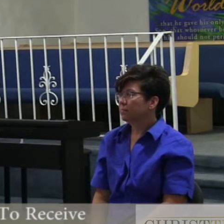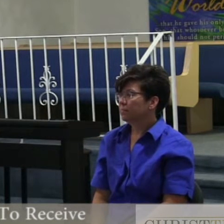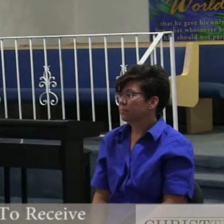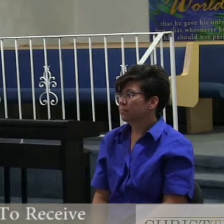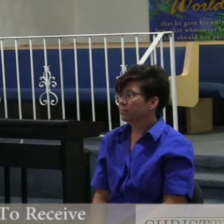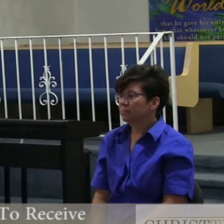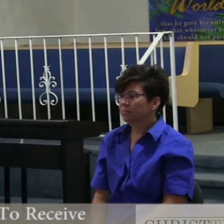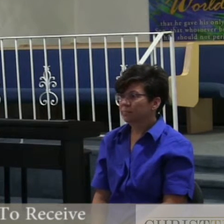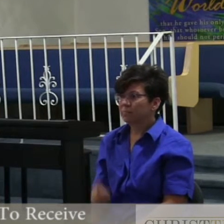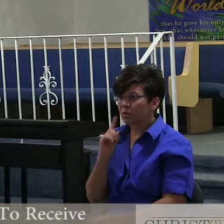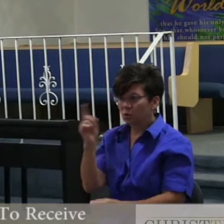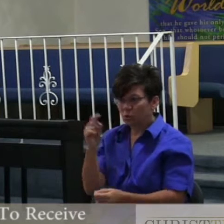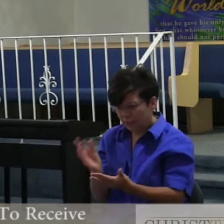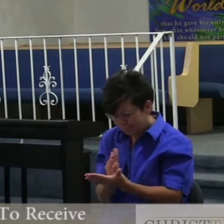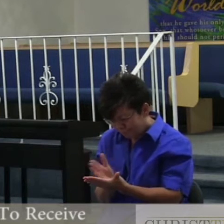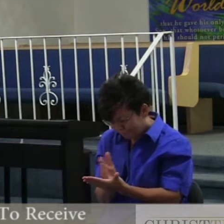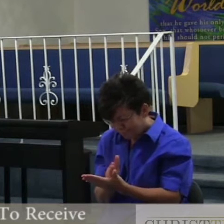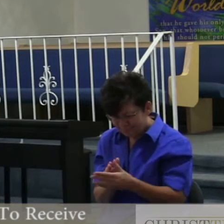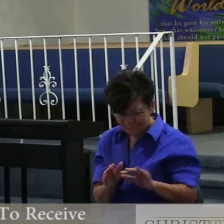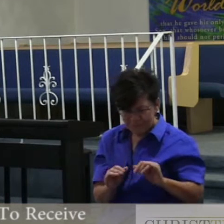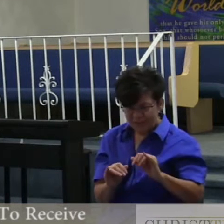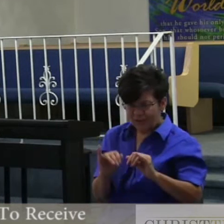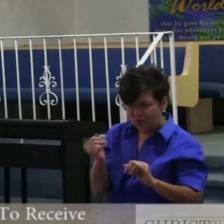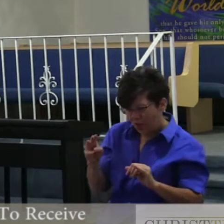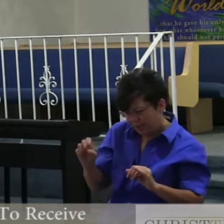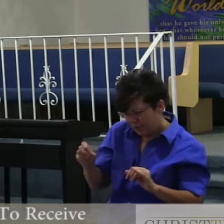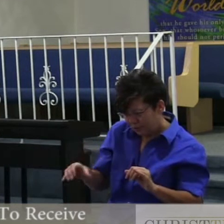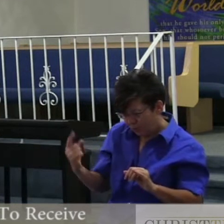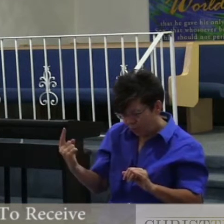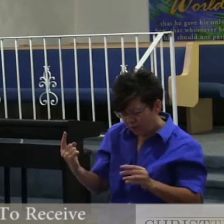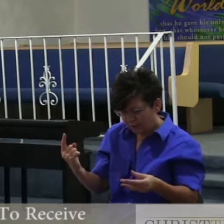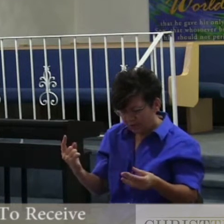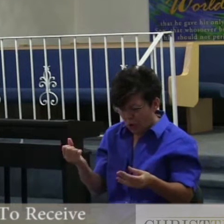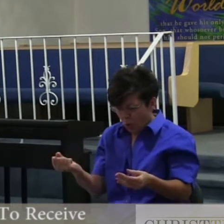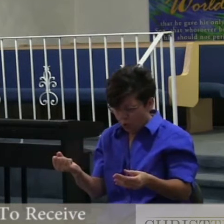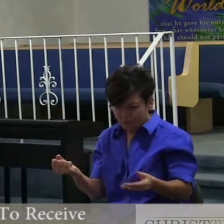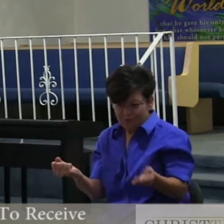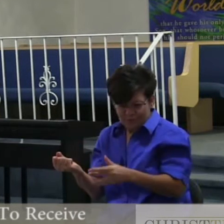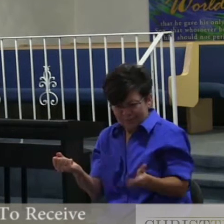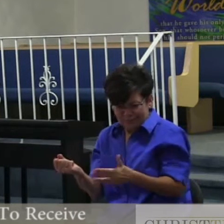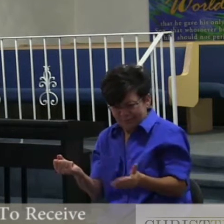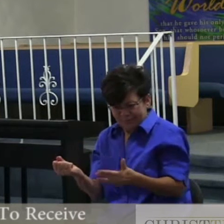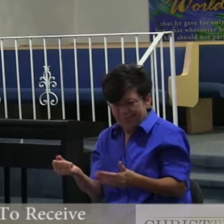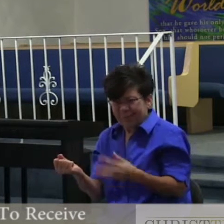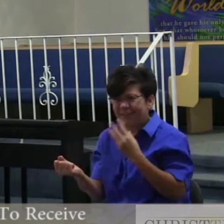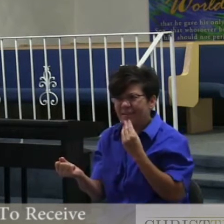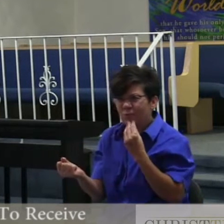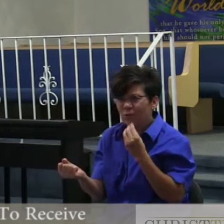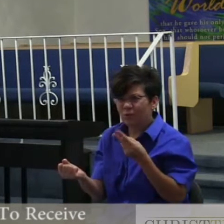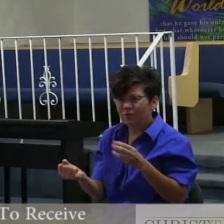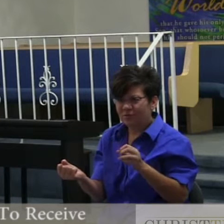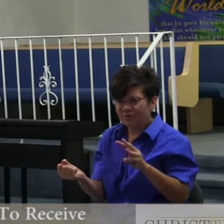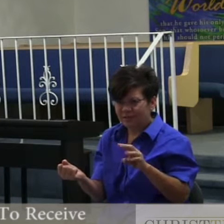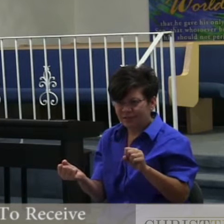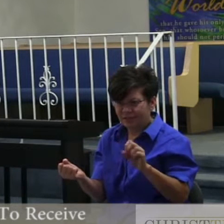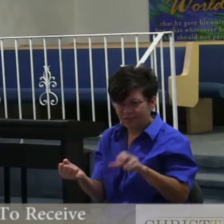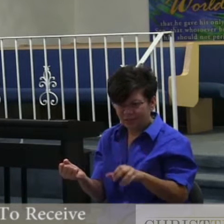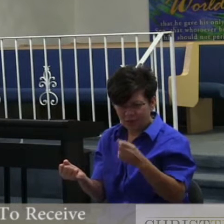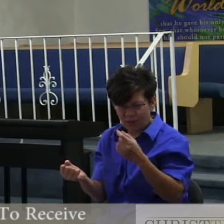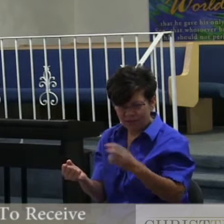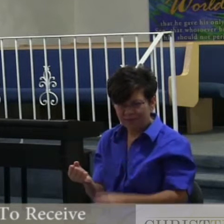So if you can get your finger in the book of James, chapter 1, hold it there. Find Hebrew, chapter